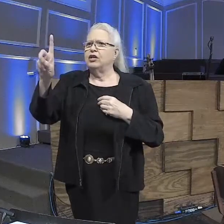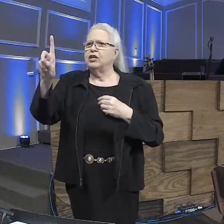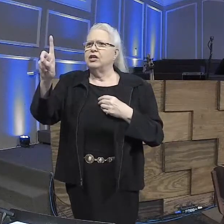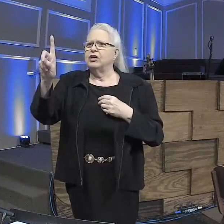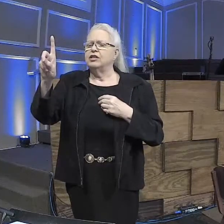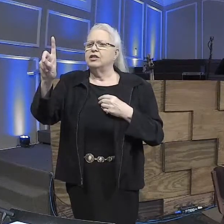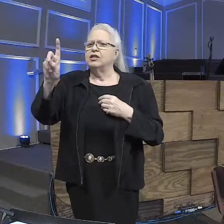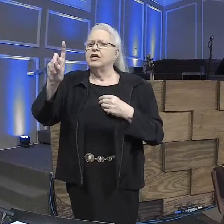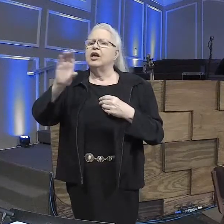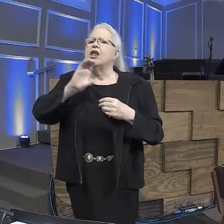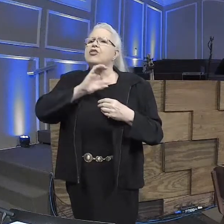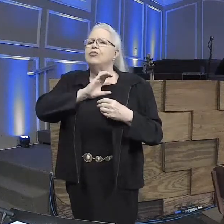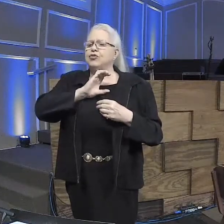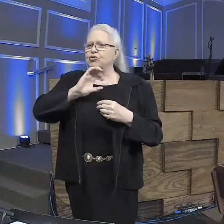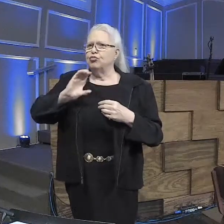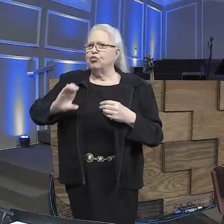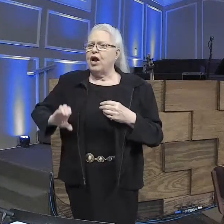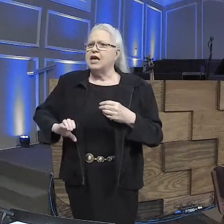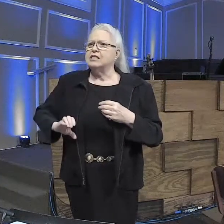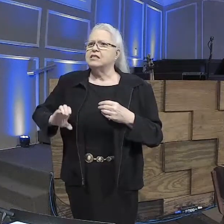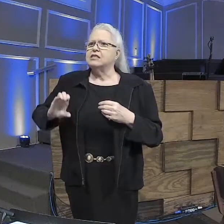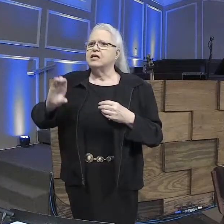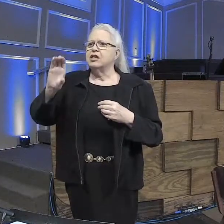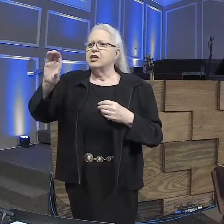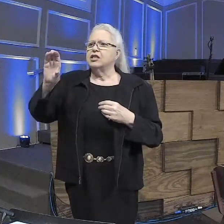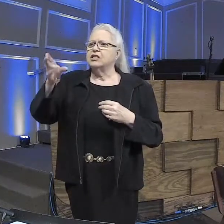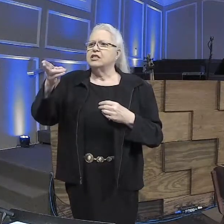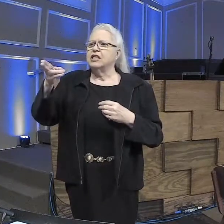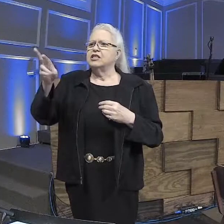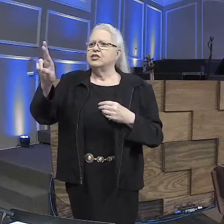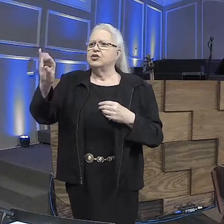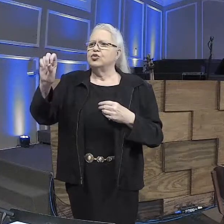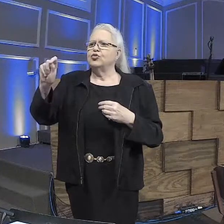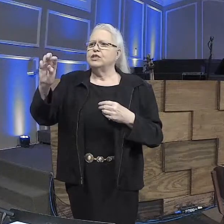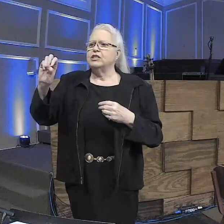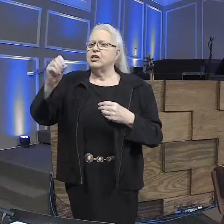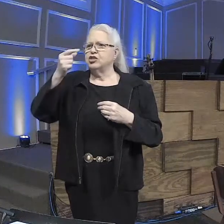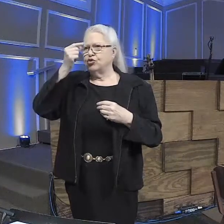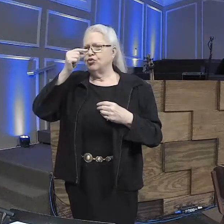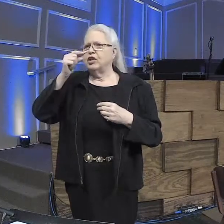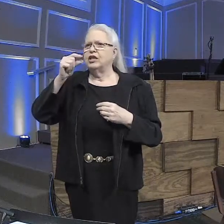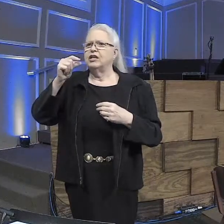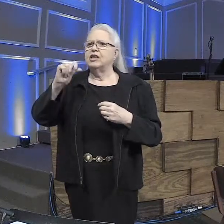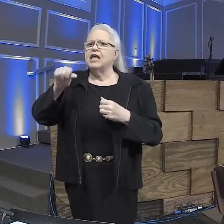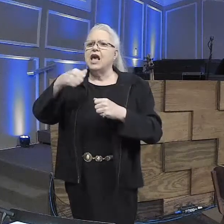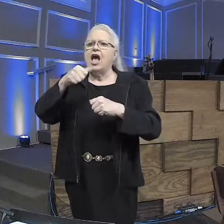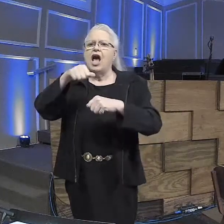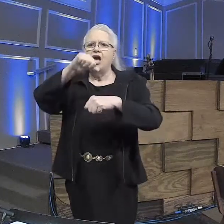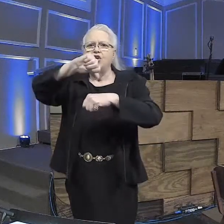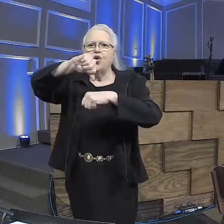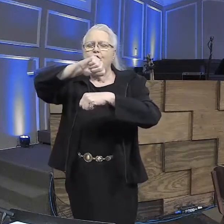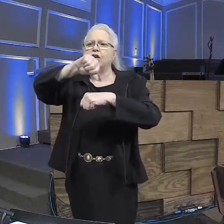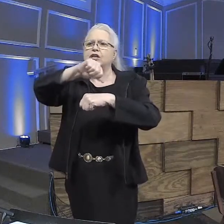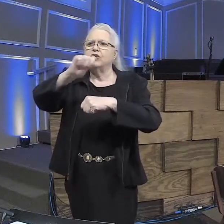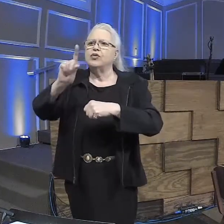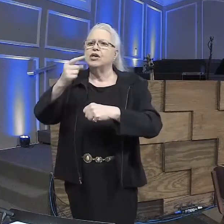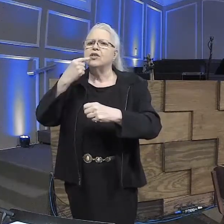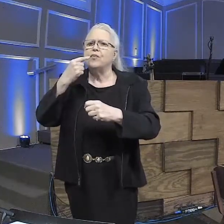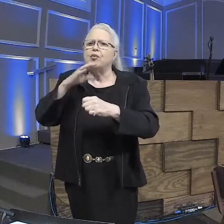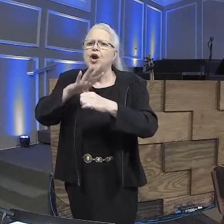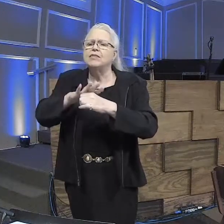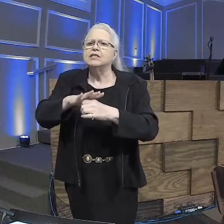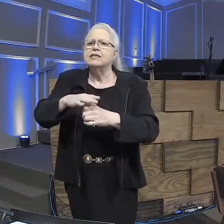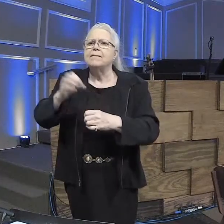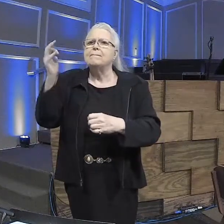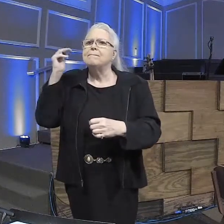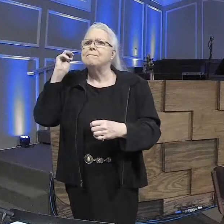The word Christ first is the word Christos, which means the anointed one, the promised Messiah. We think about